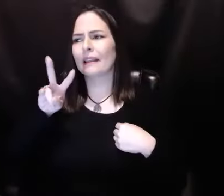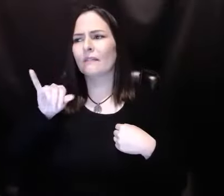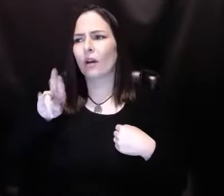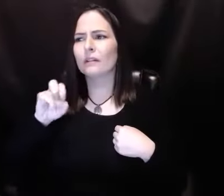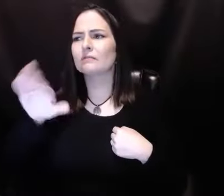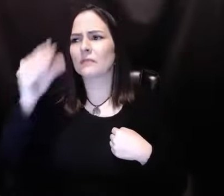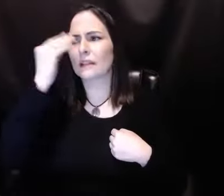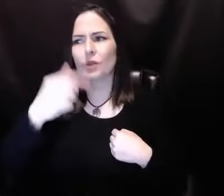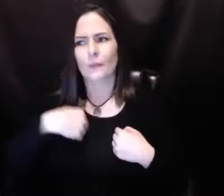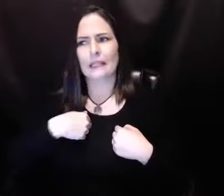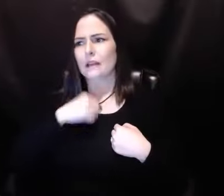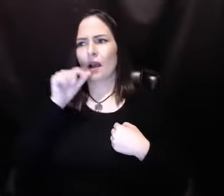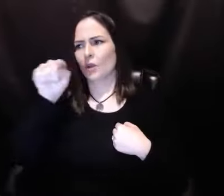me.